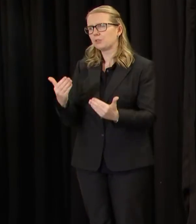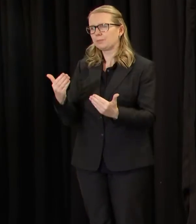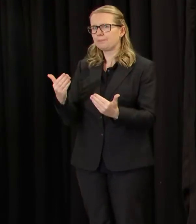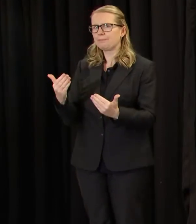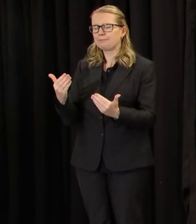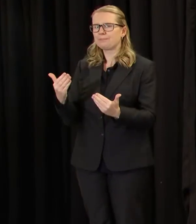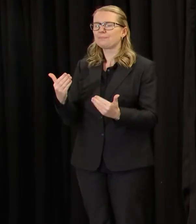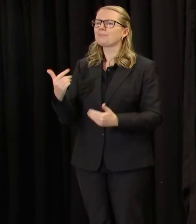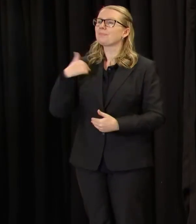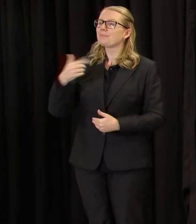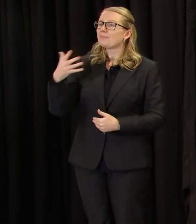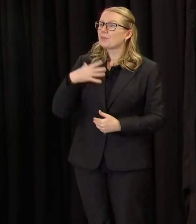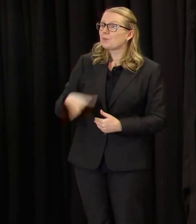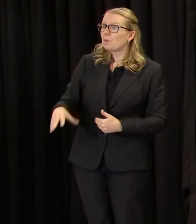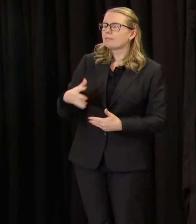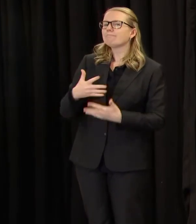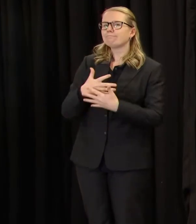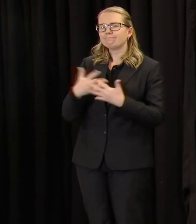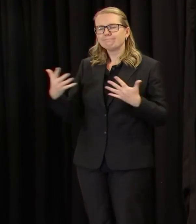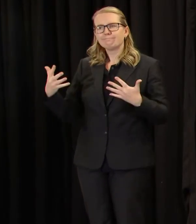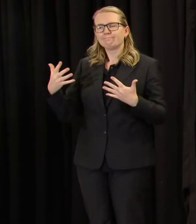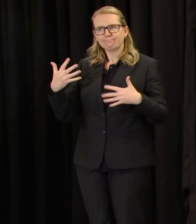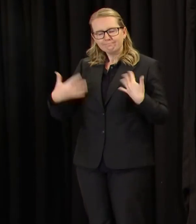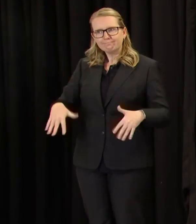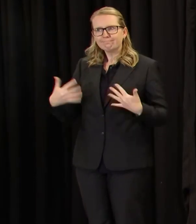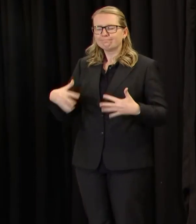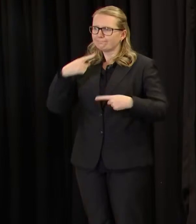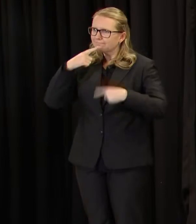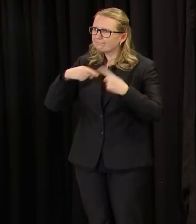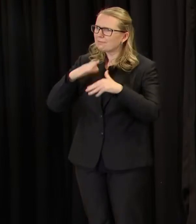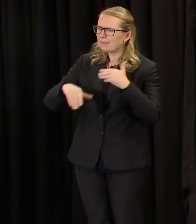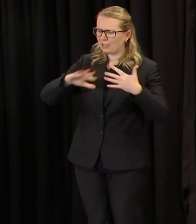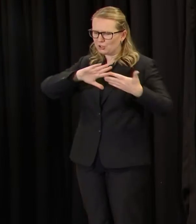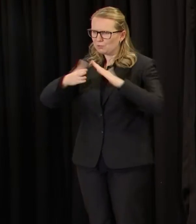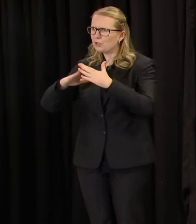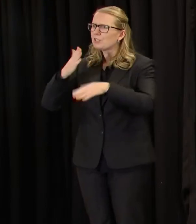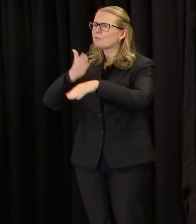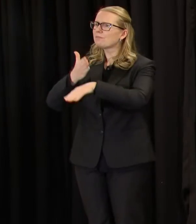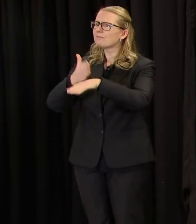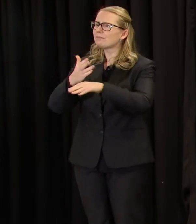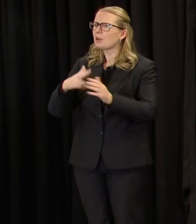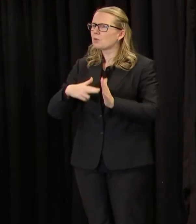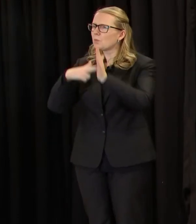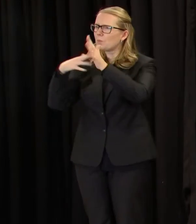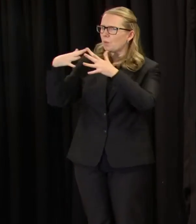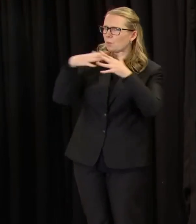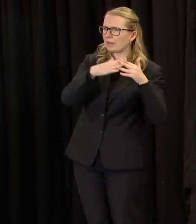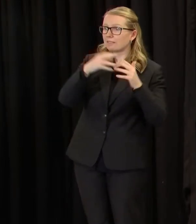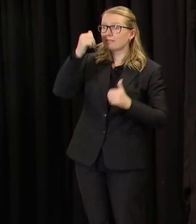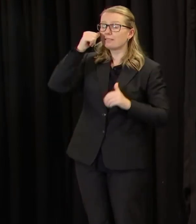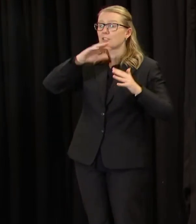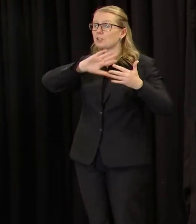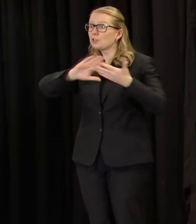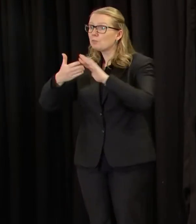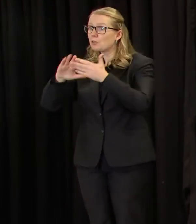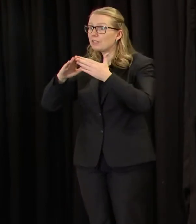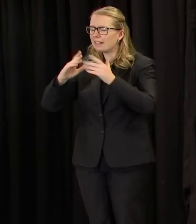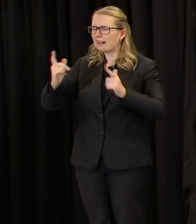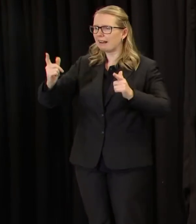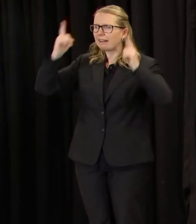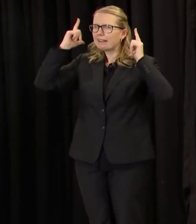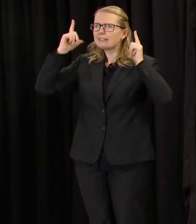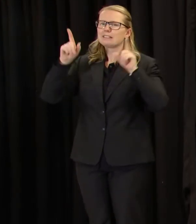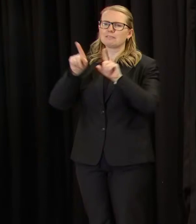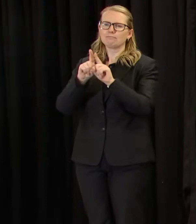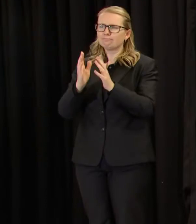is the amazing amount of community work that's being done in the Northwest. Community leaders from all faith groups, from